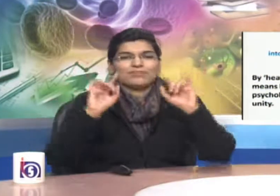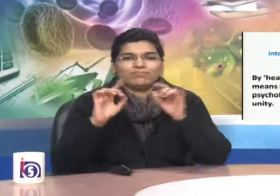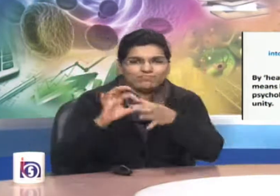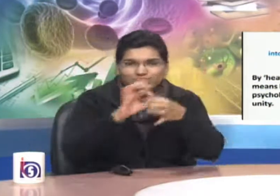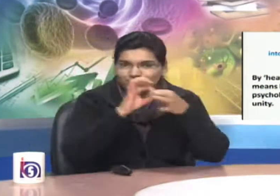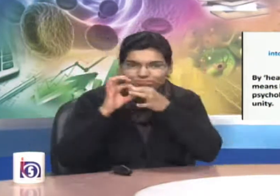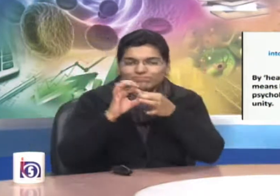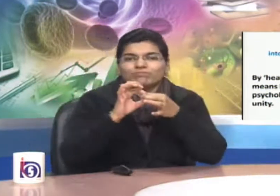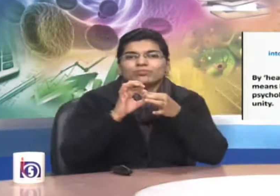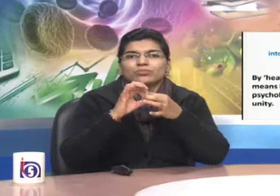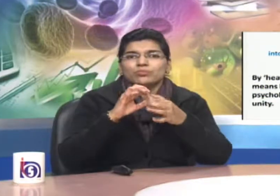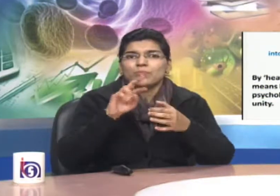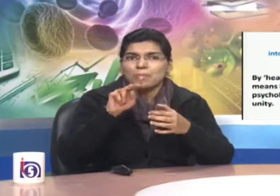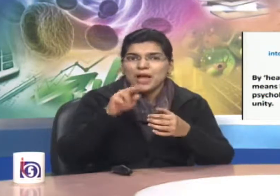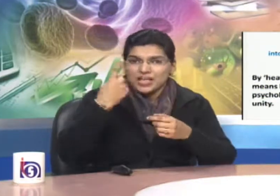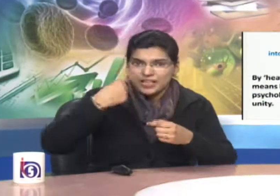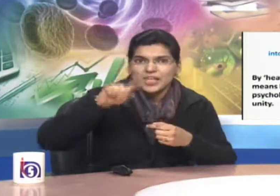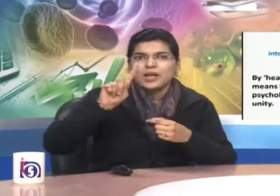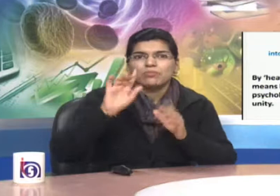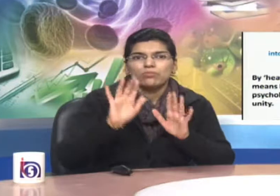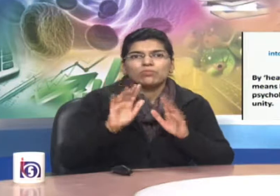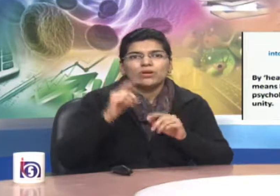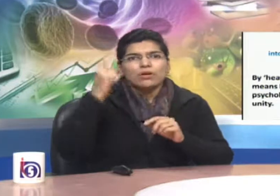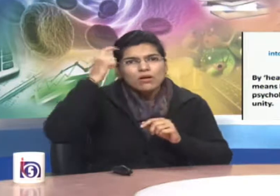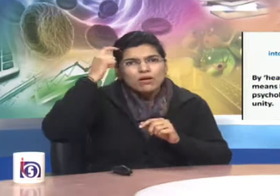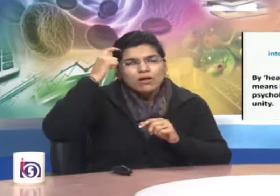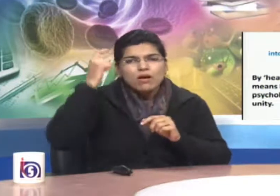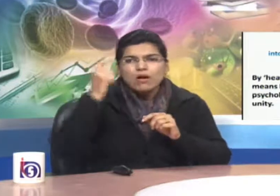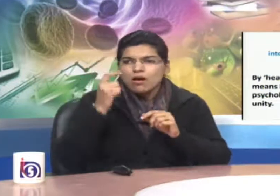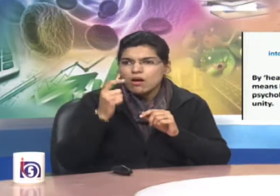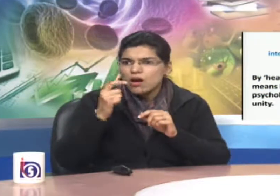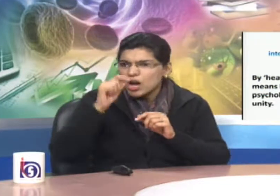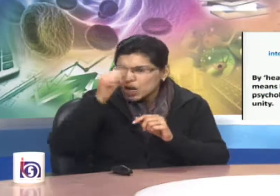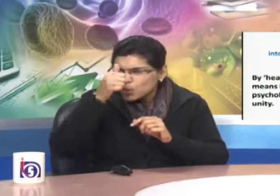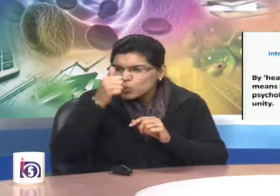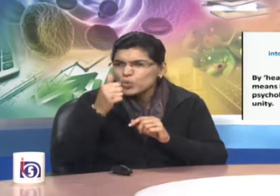psychological independence and unity.